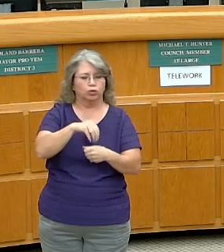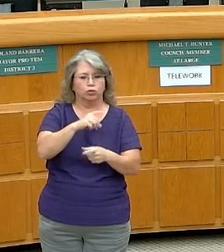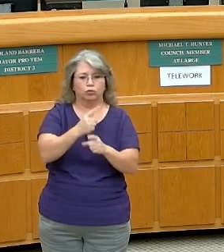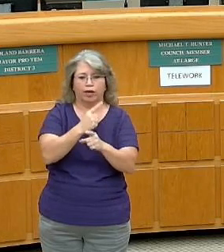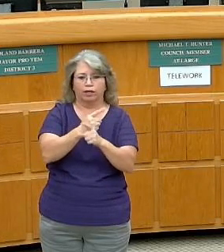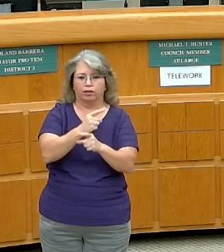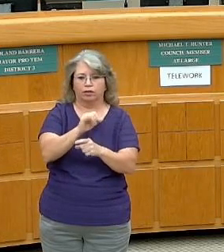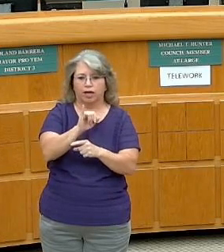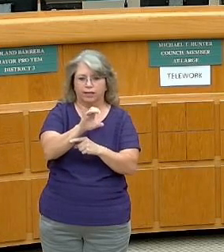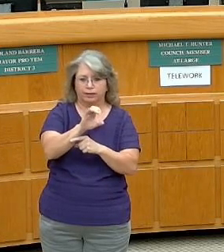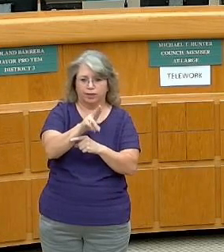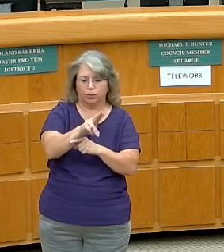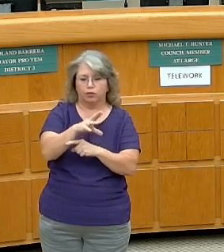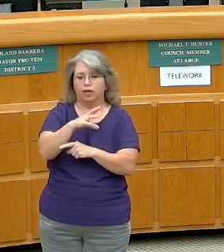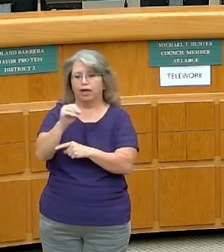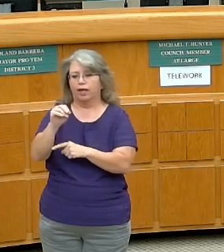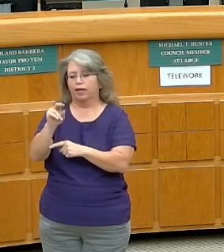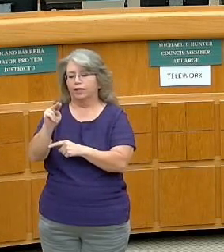the neonatal.